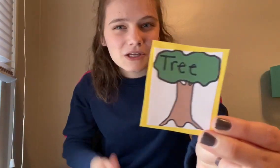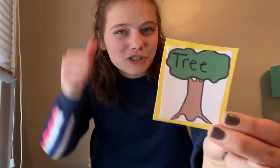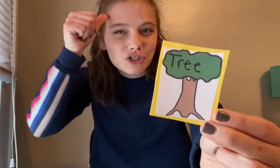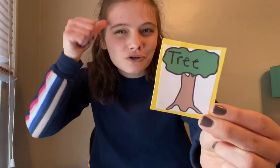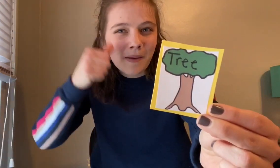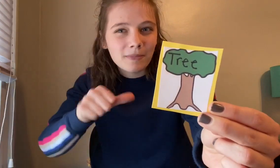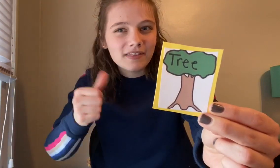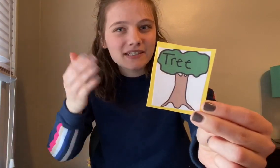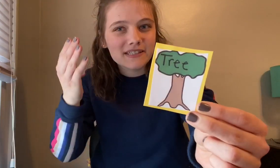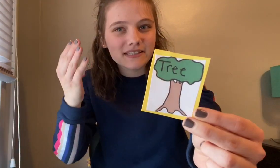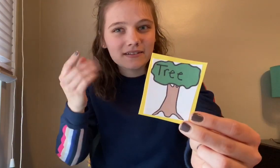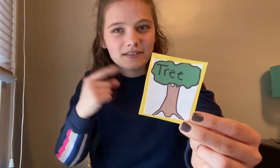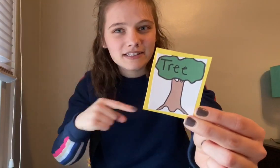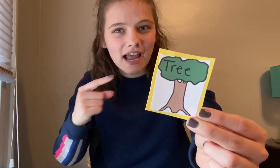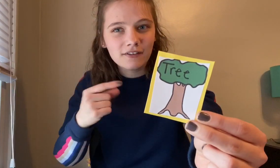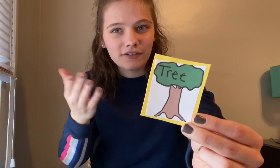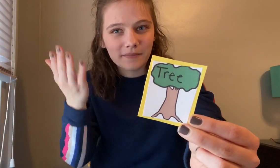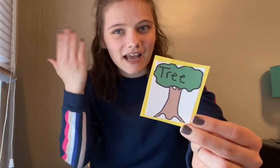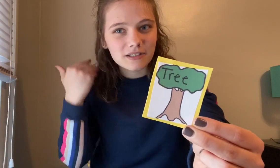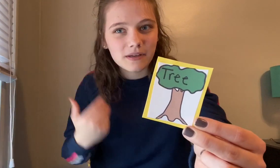Do you remember this sign from last week?